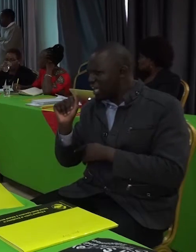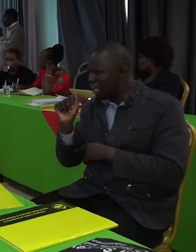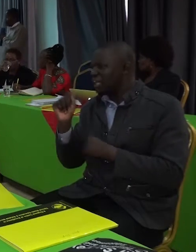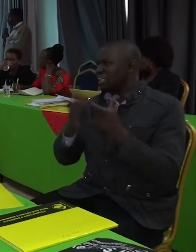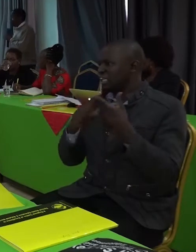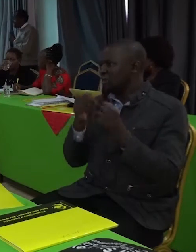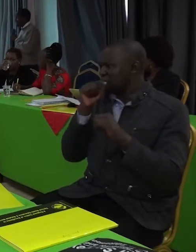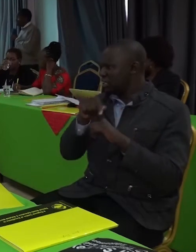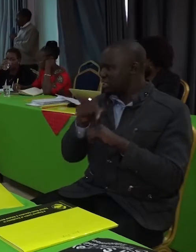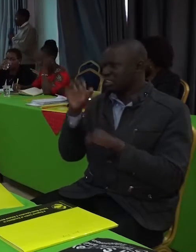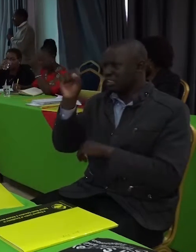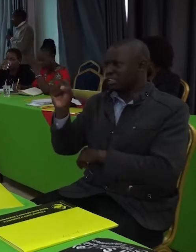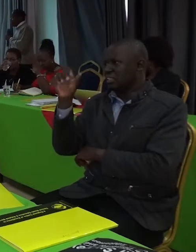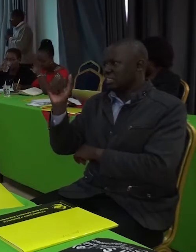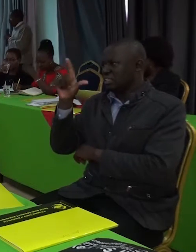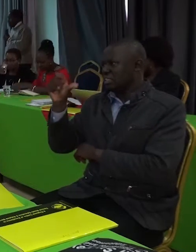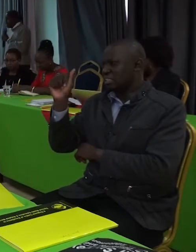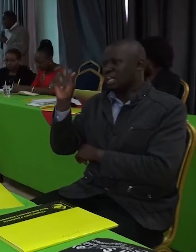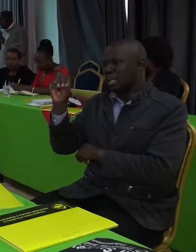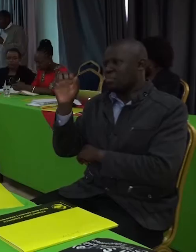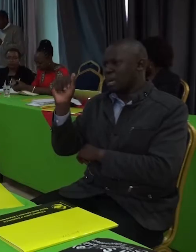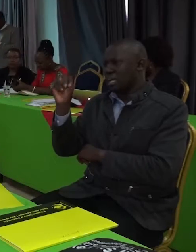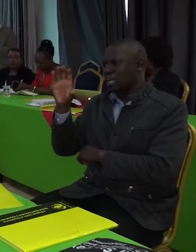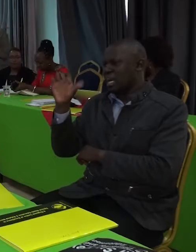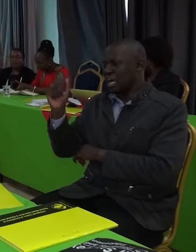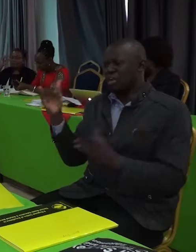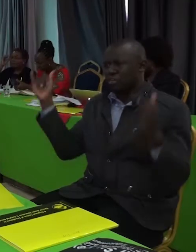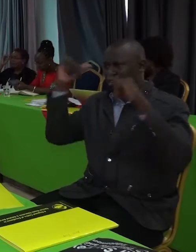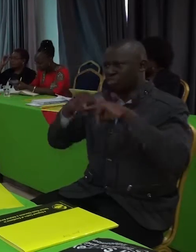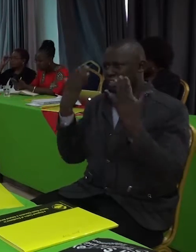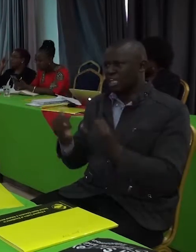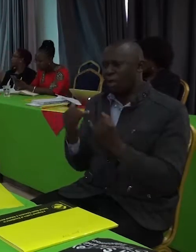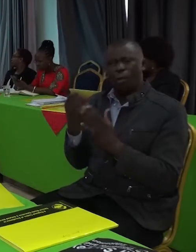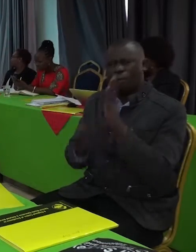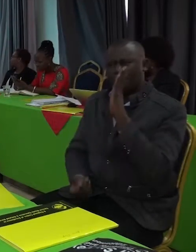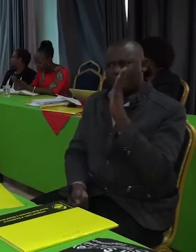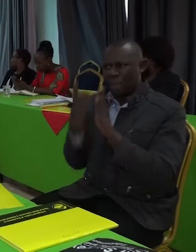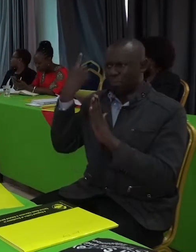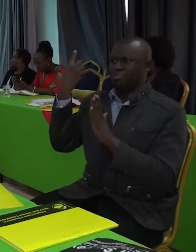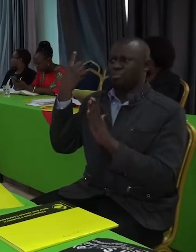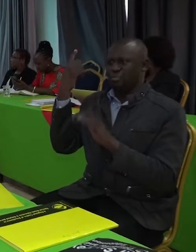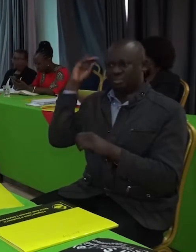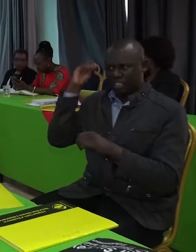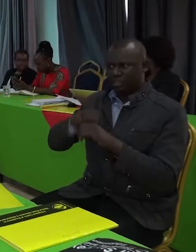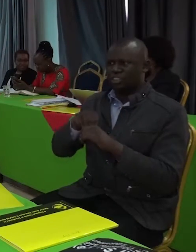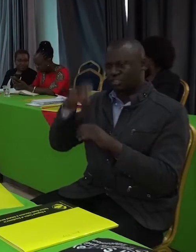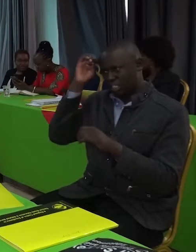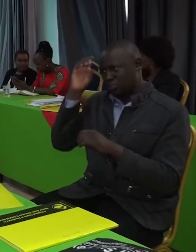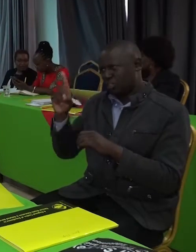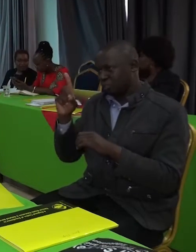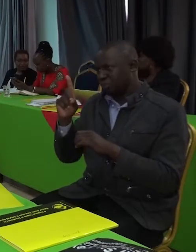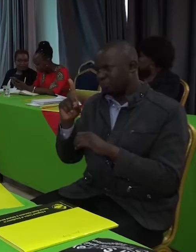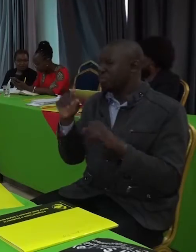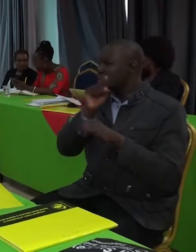Salamanca Conference was further evidence of the history of separate thinking. You know what happened? Those who are in special needs education realized